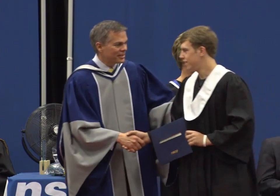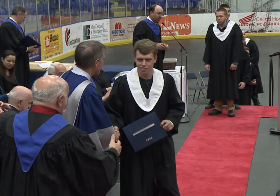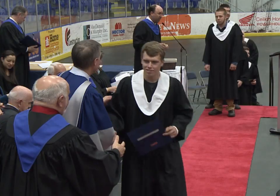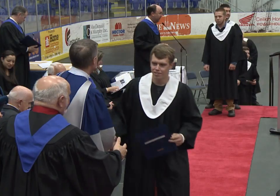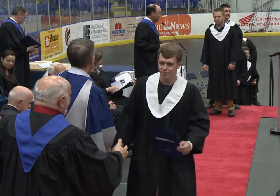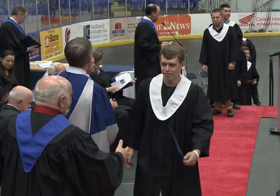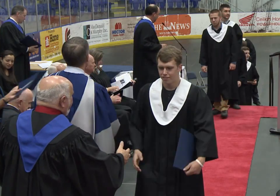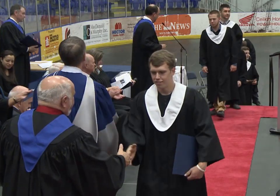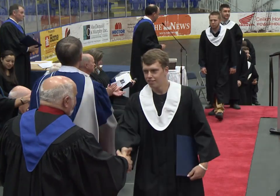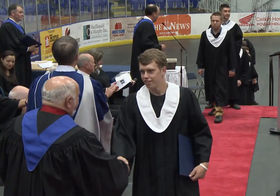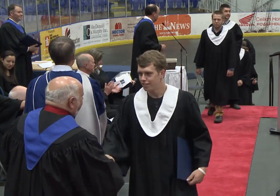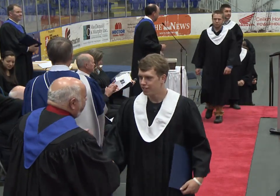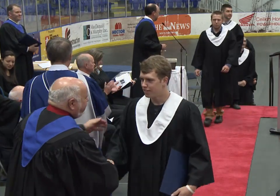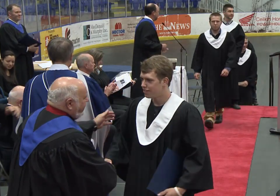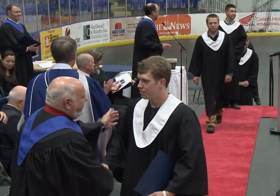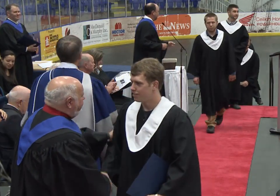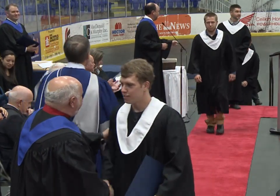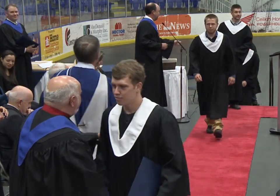Mason Cook.